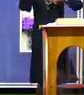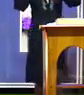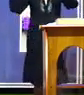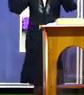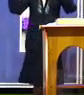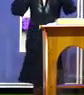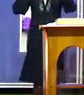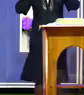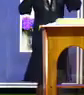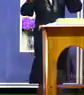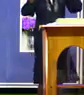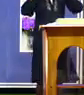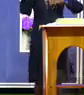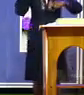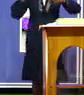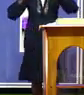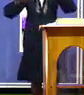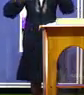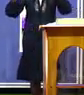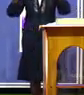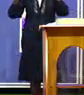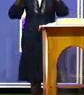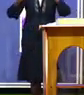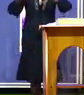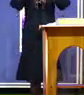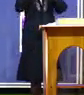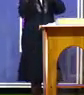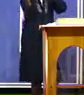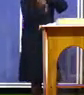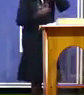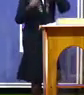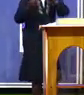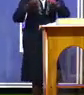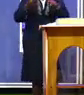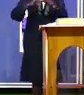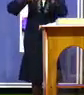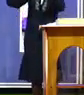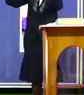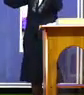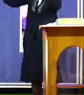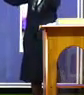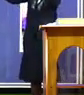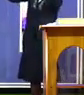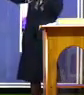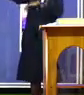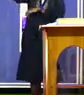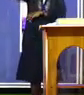Tokaba, Tosinda, Imera Yo, Chiro Pere Mukama,